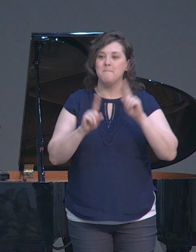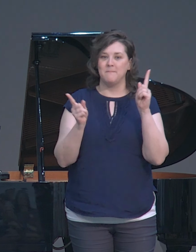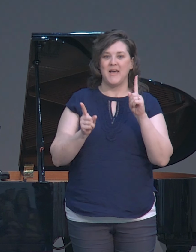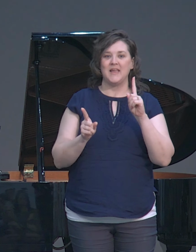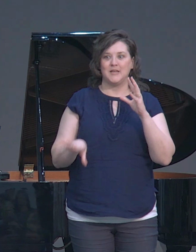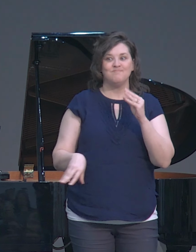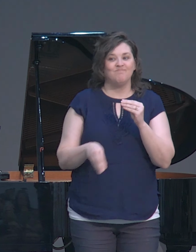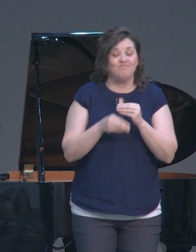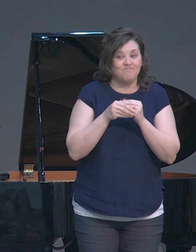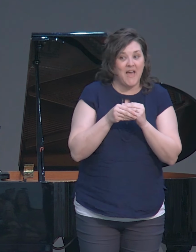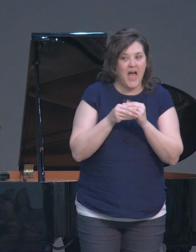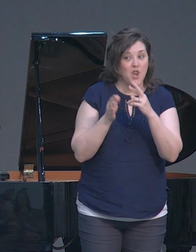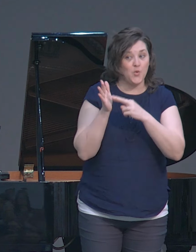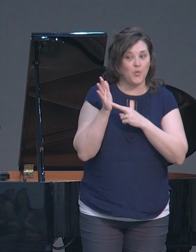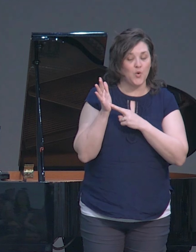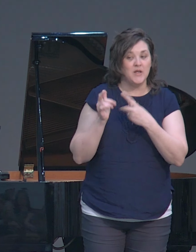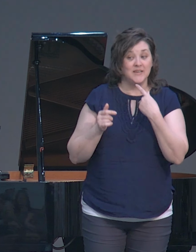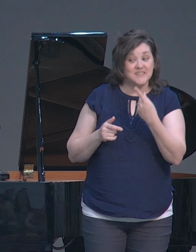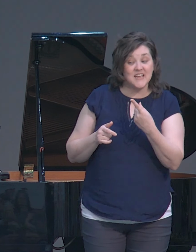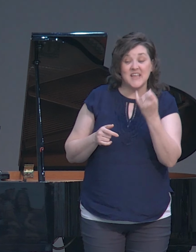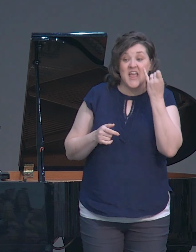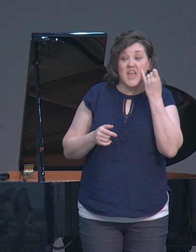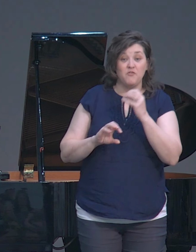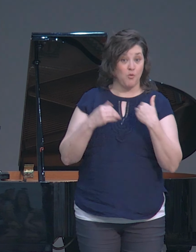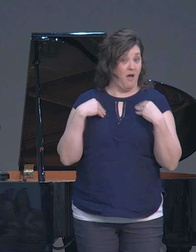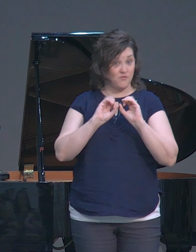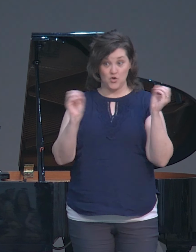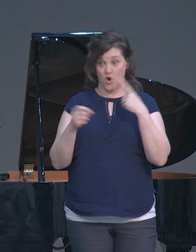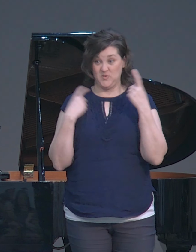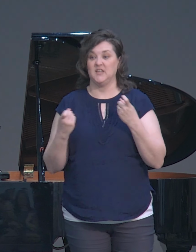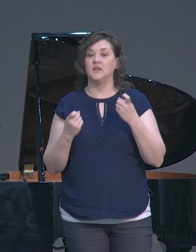said, whoever's without sin, let him cast the first stone.